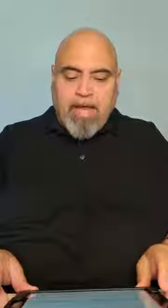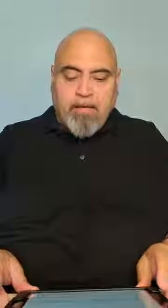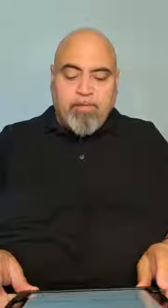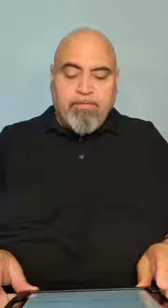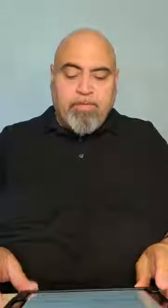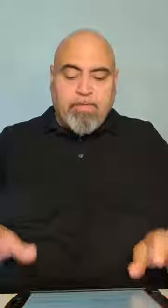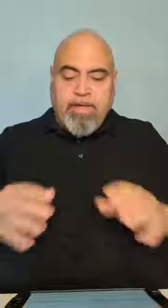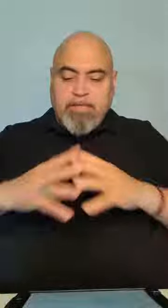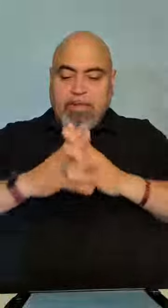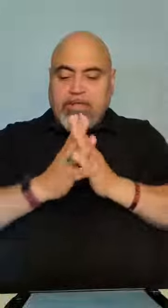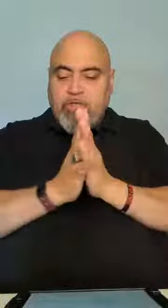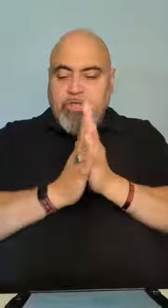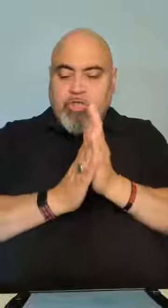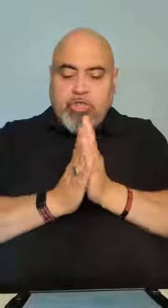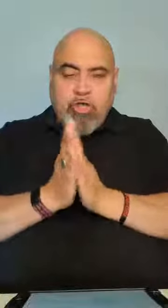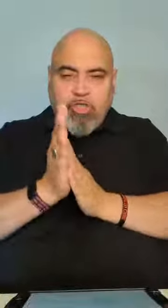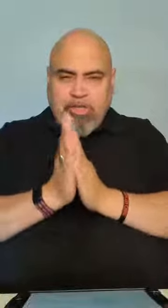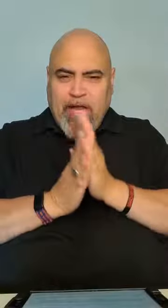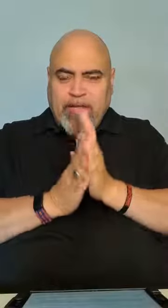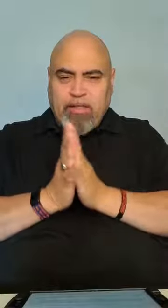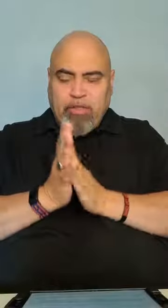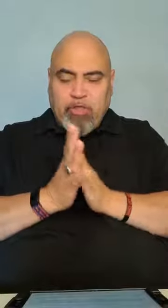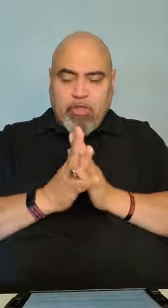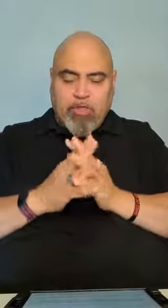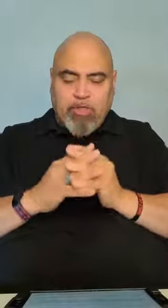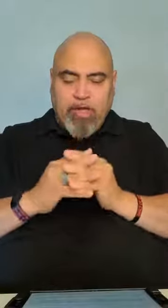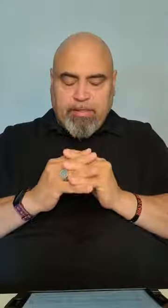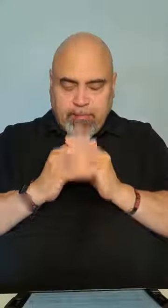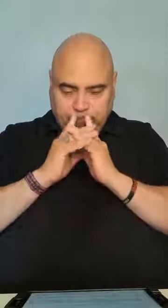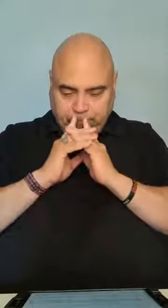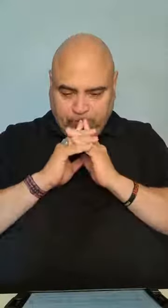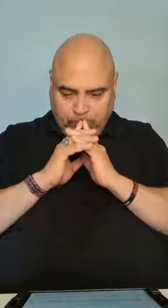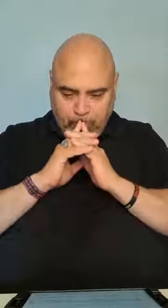The title of today's message is Judge Not, Judge Not.